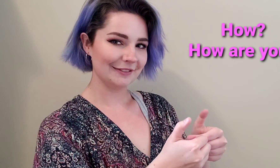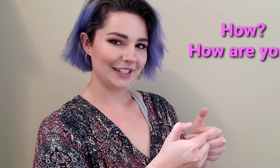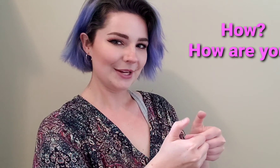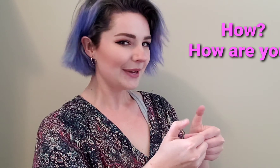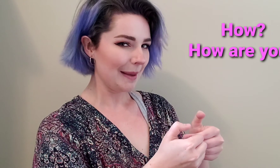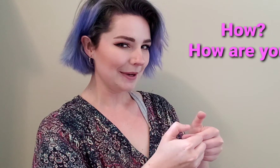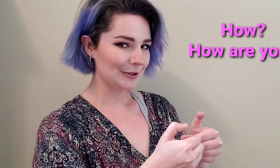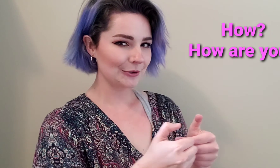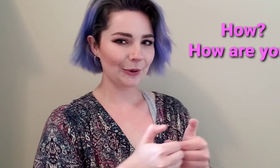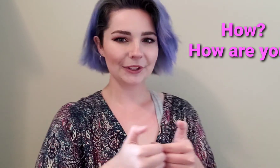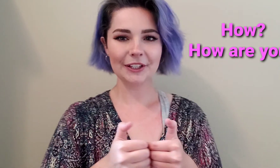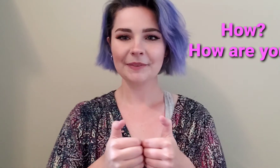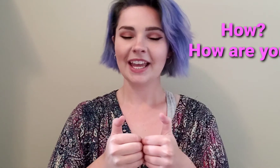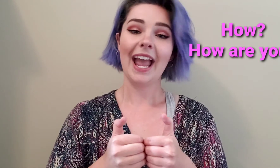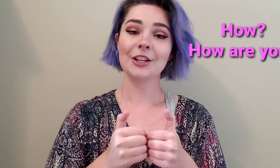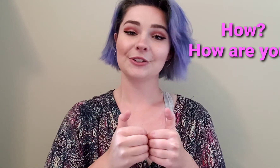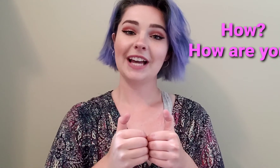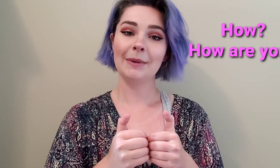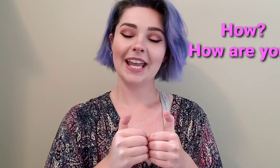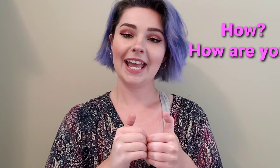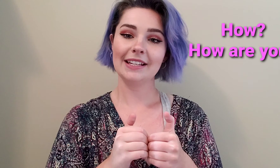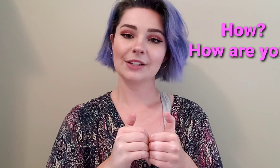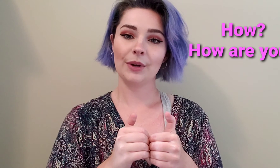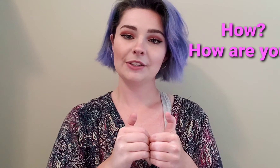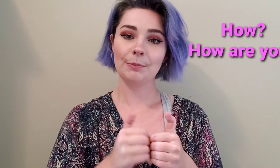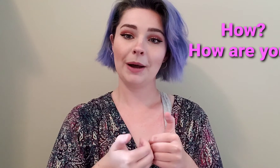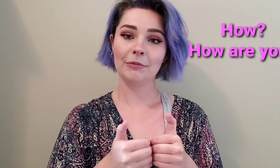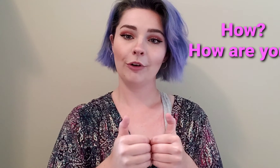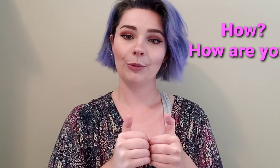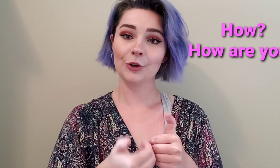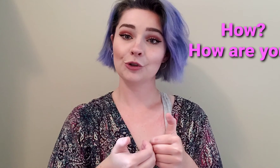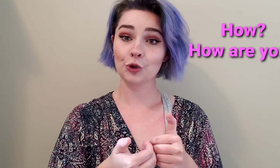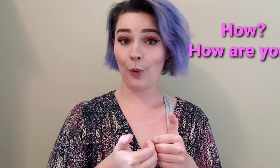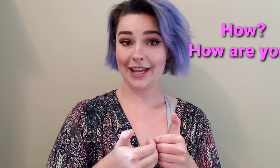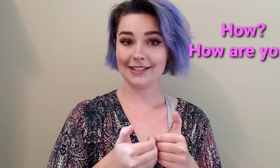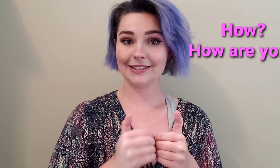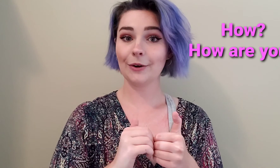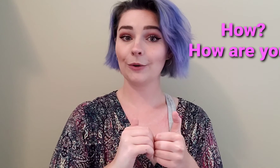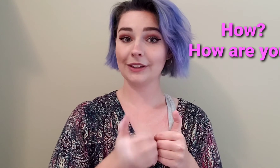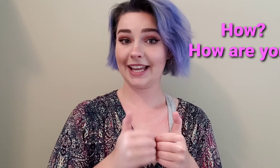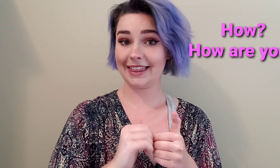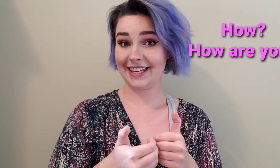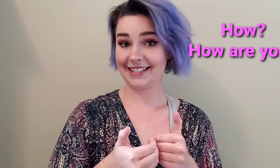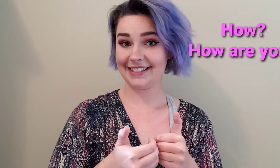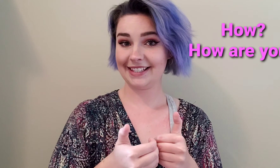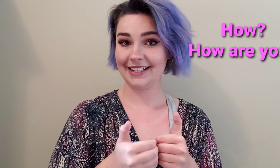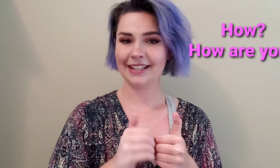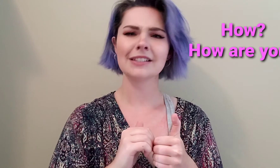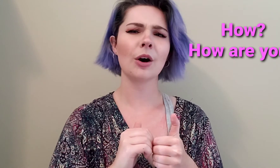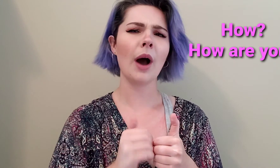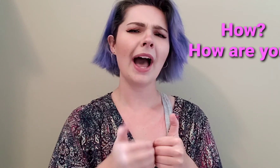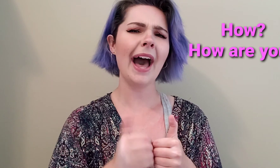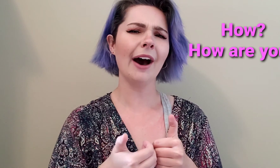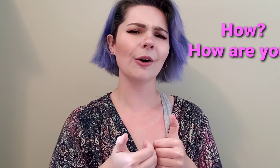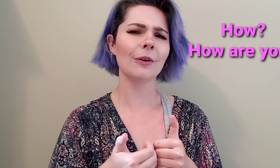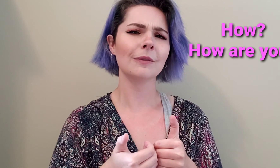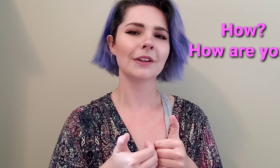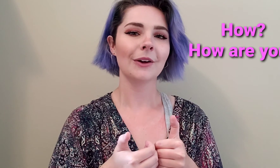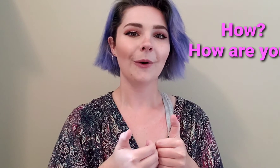video game controller, and your dominant hand is going to pump forward twice, so like this. So how, or